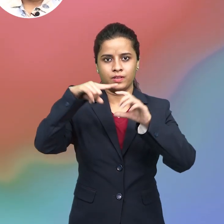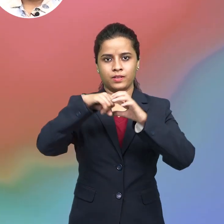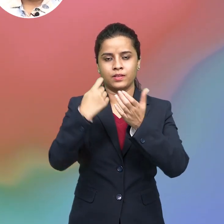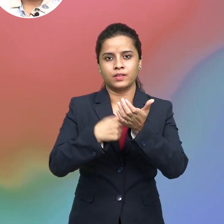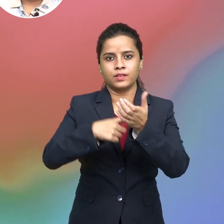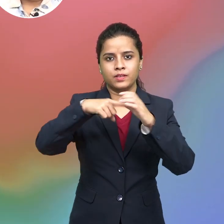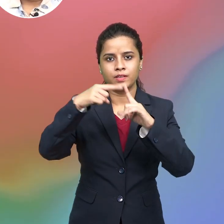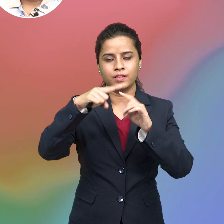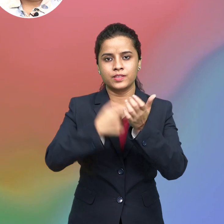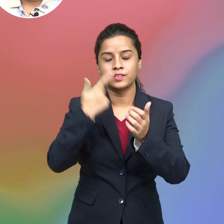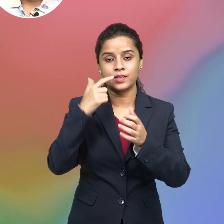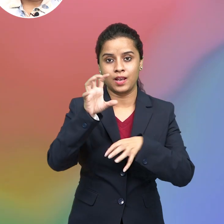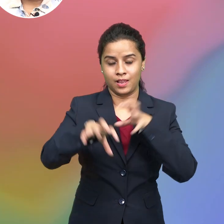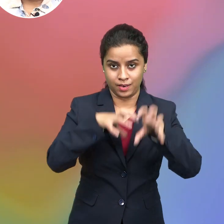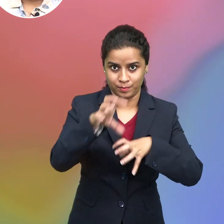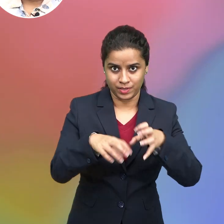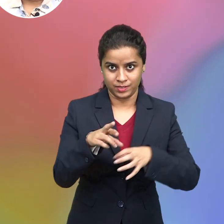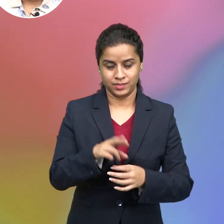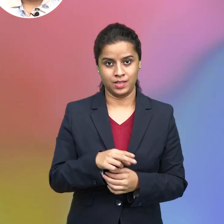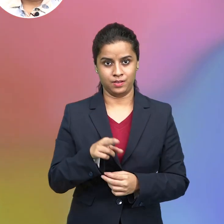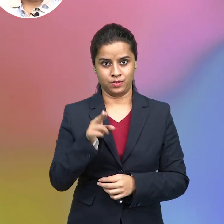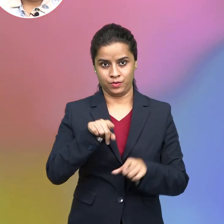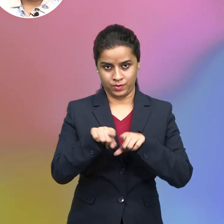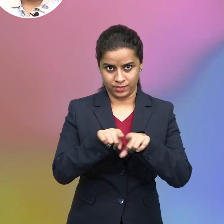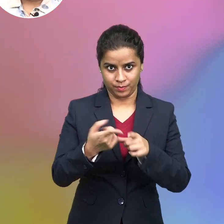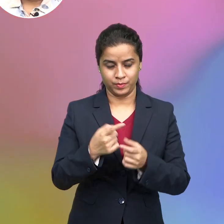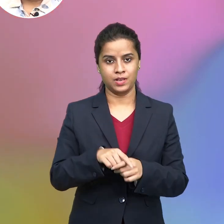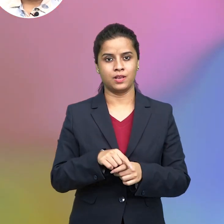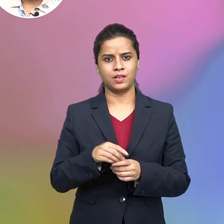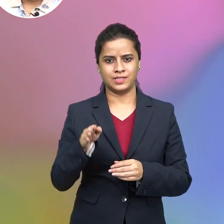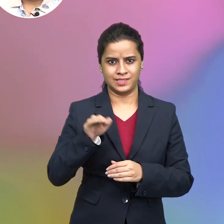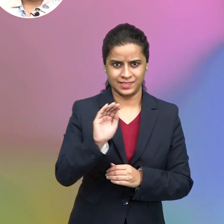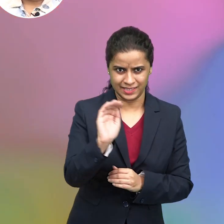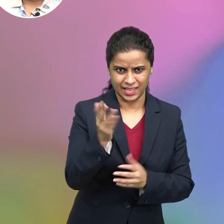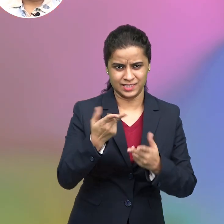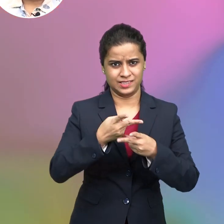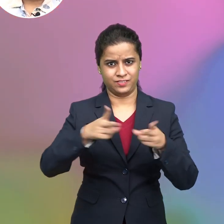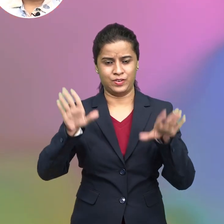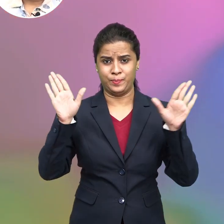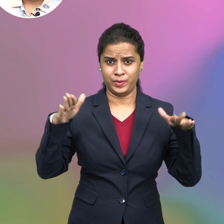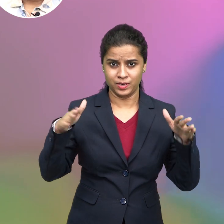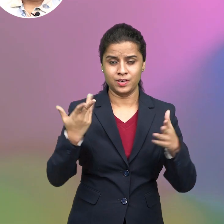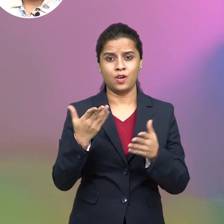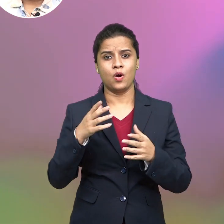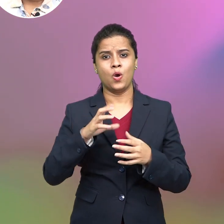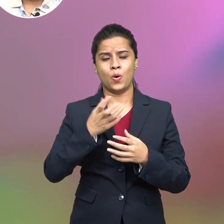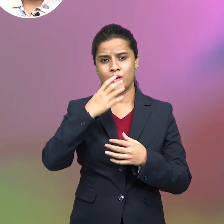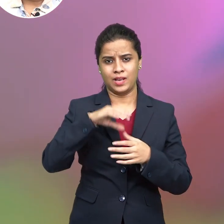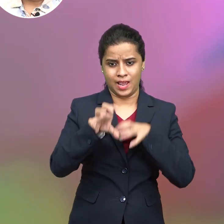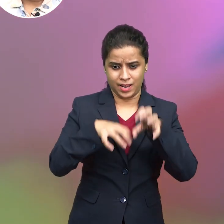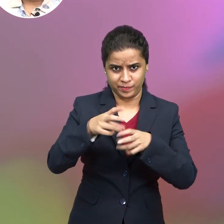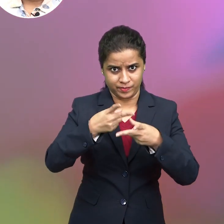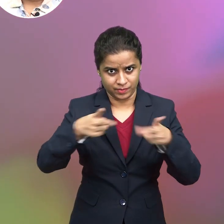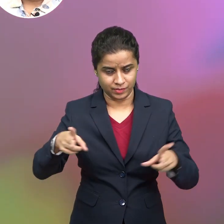Terrestrial animals like reptiles, birds, and mammals respire